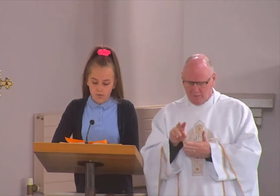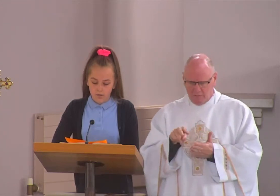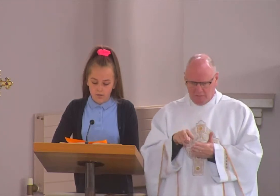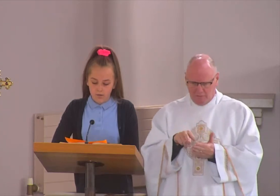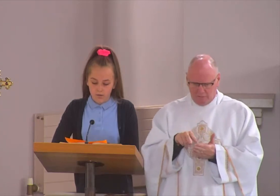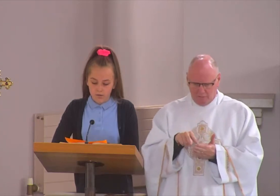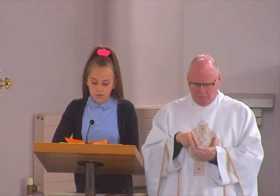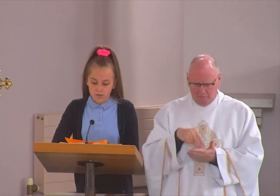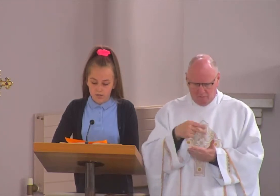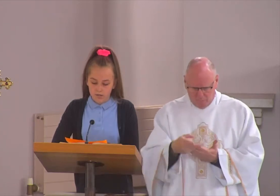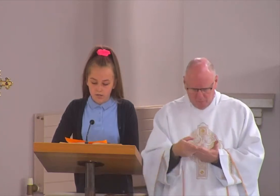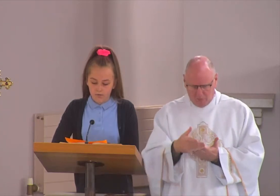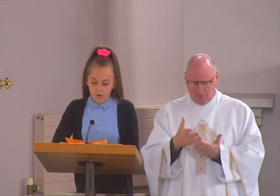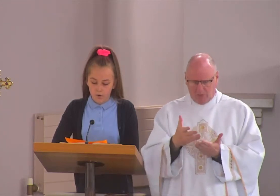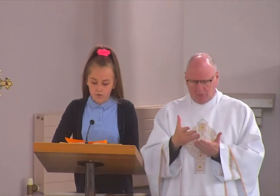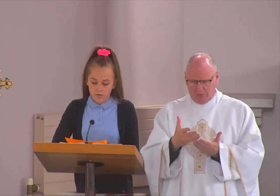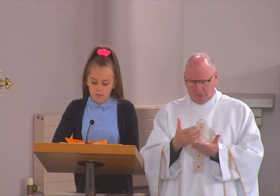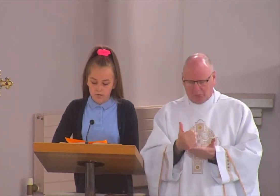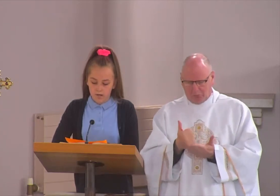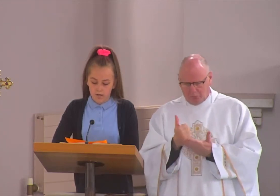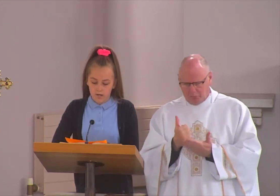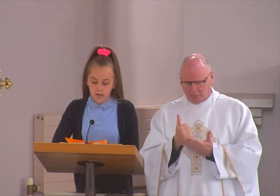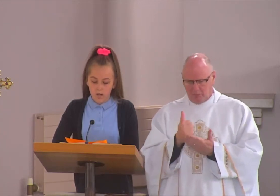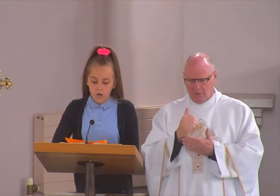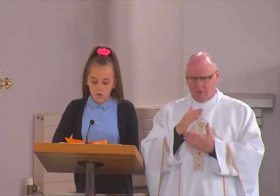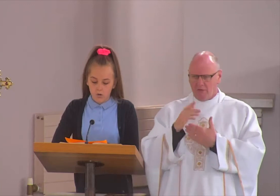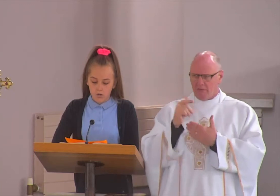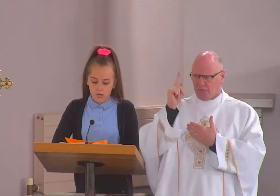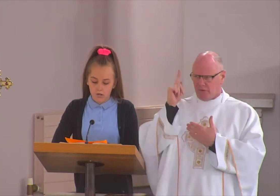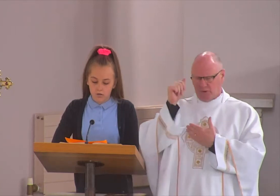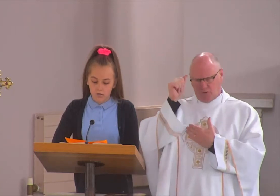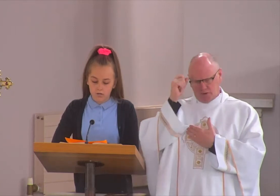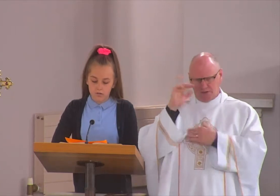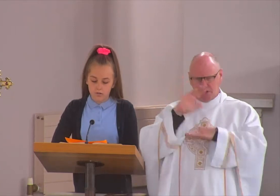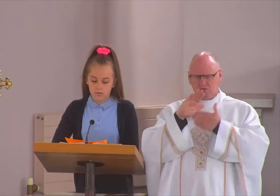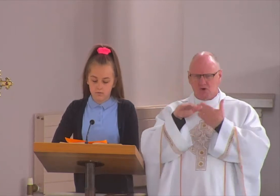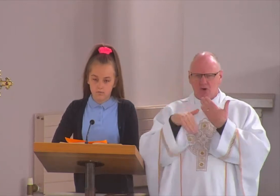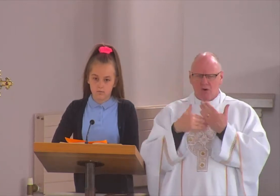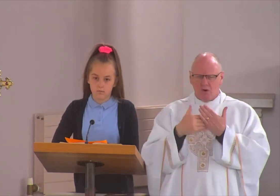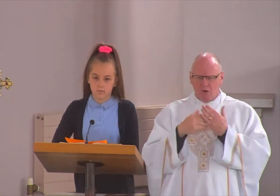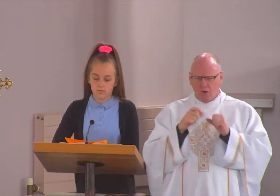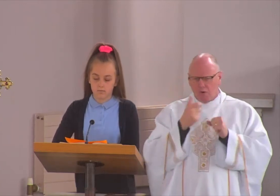love and understanding for all in society. Lord, hear us.